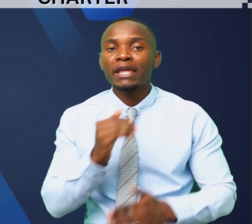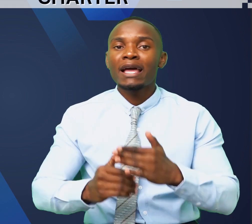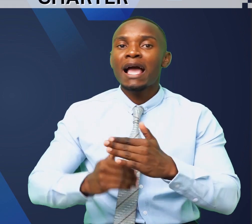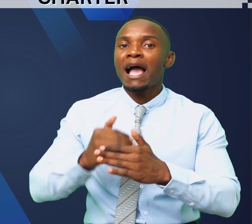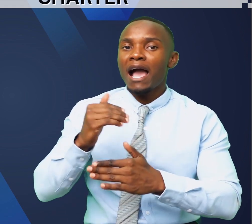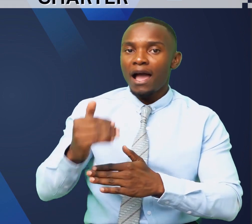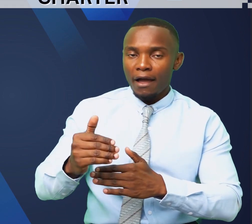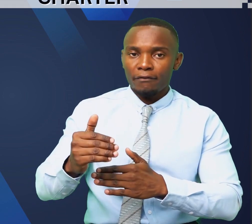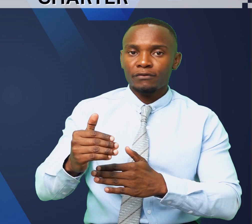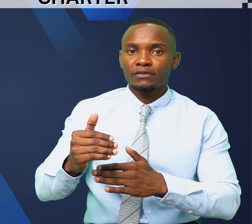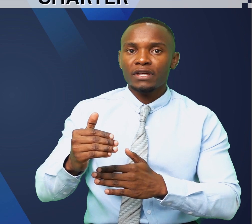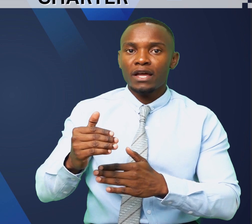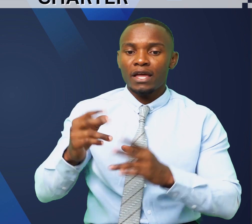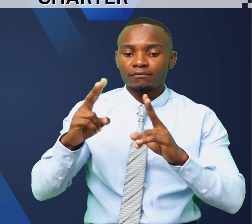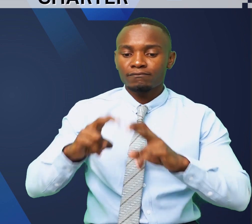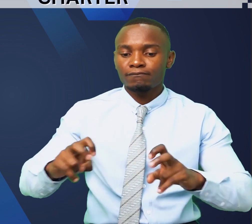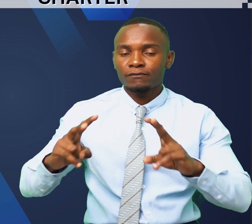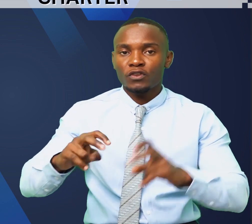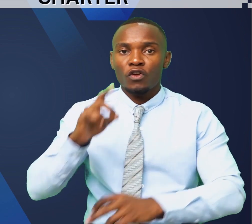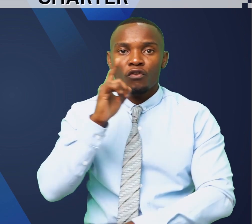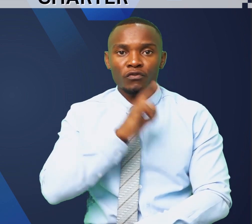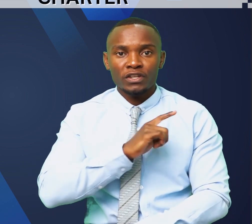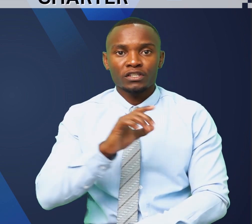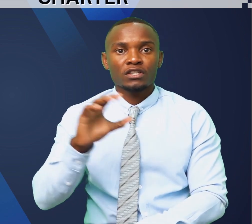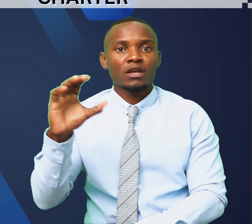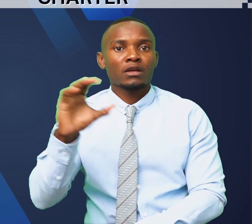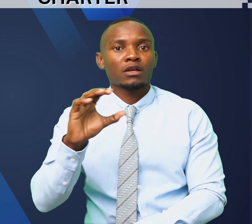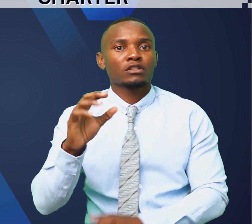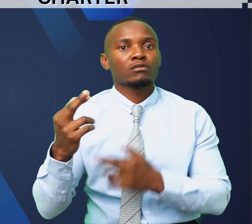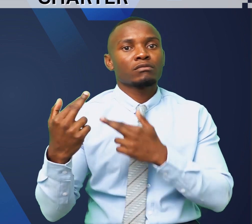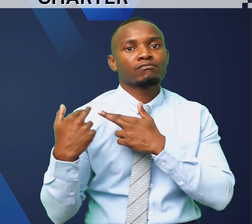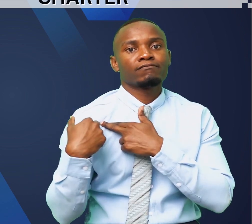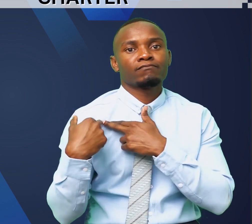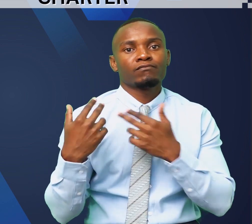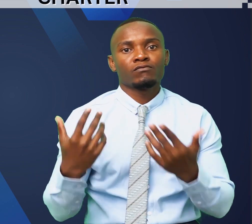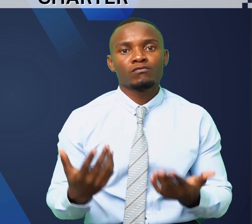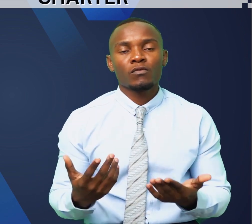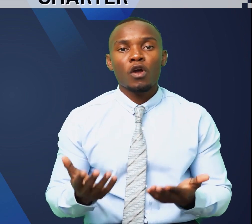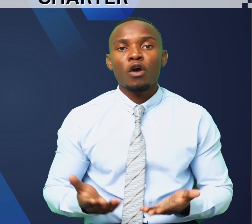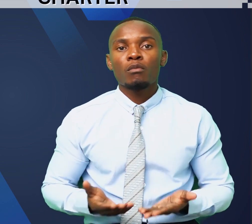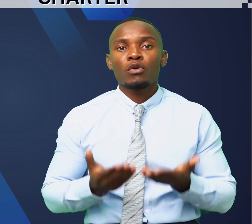investigations. Customer obligation, provide reliable